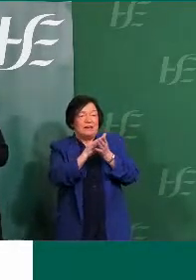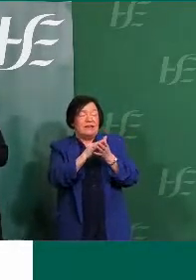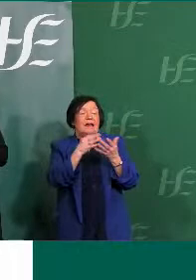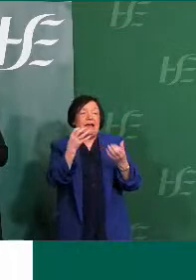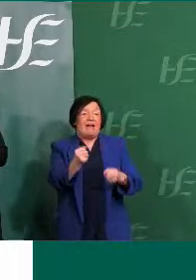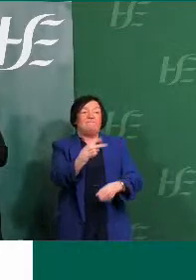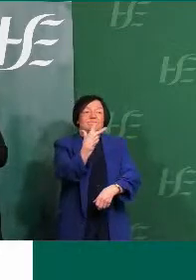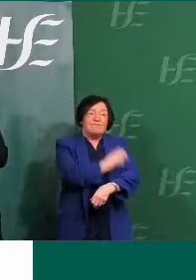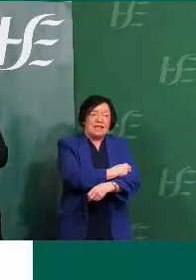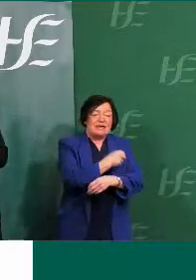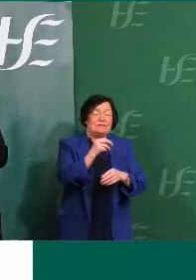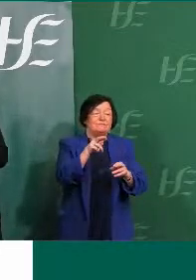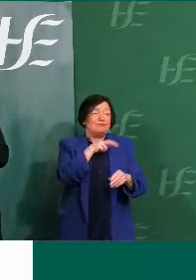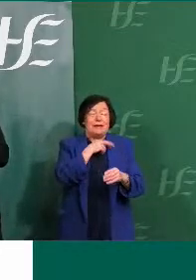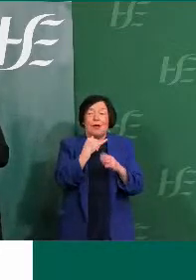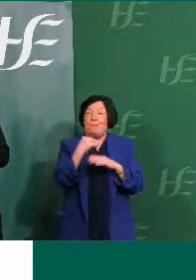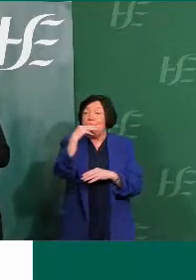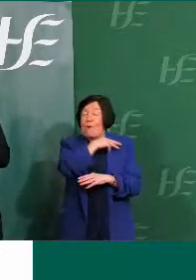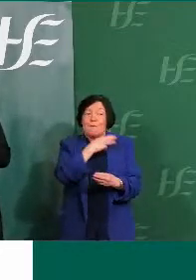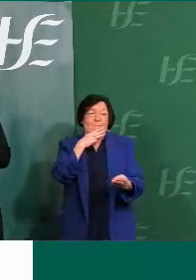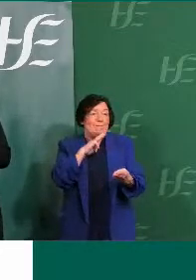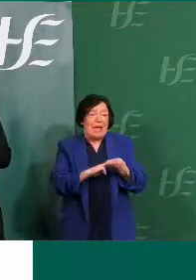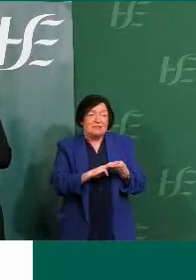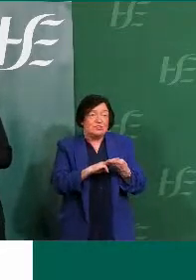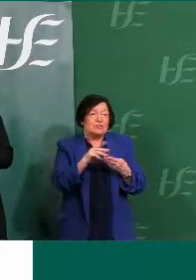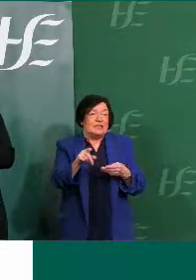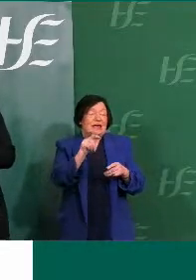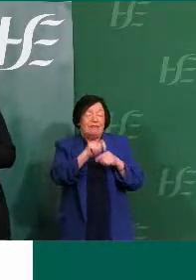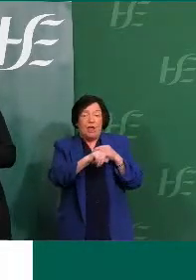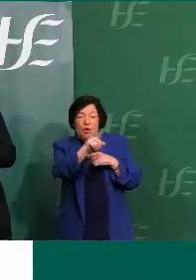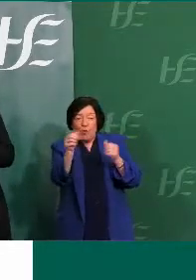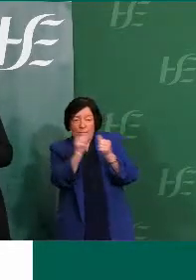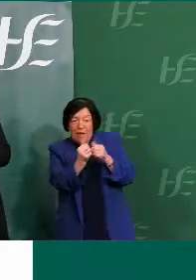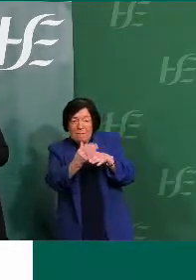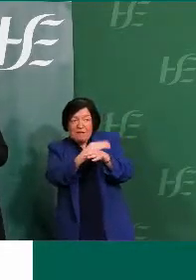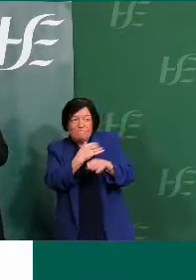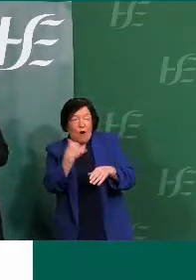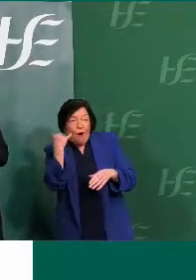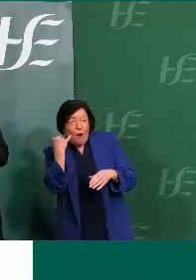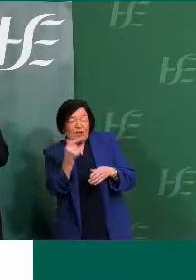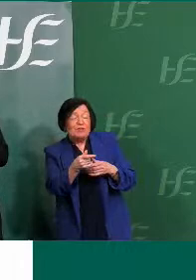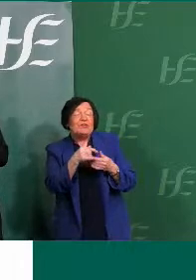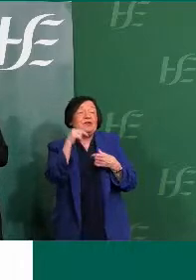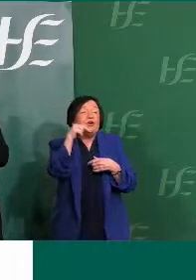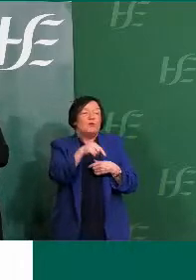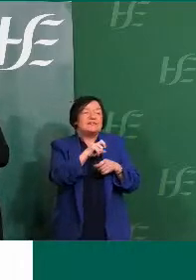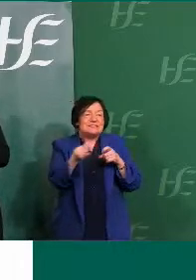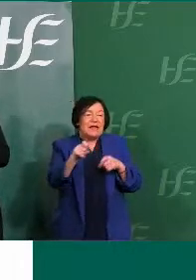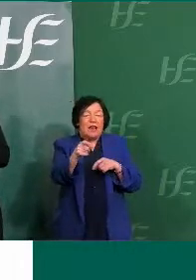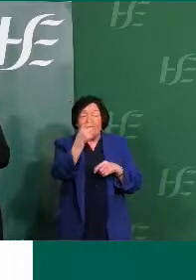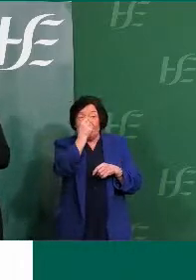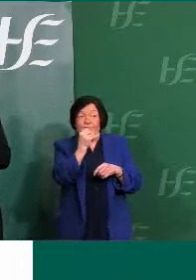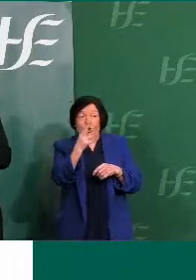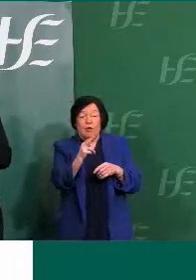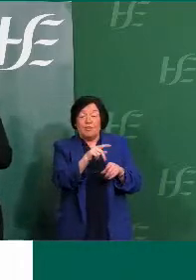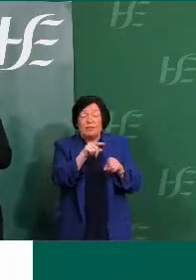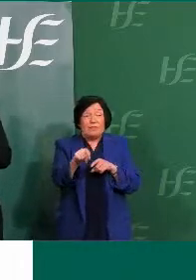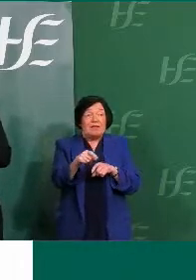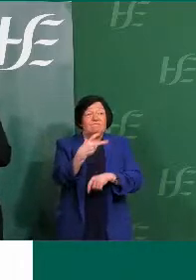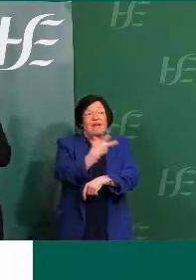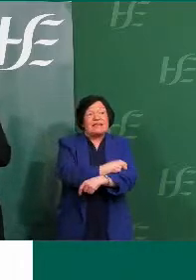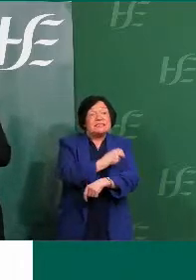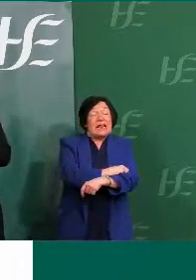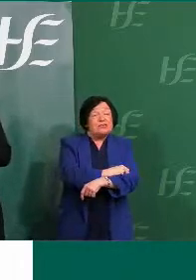vaccinated, a key message for everybody. Again, test and trace, flu vaccination. So we are still encouraging people in respect to flu